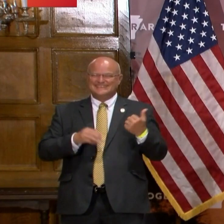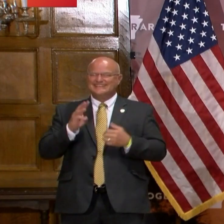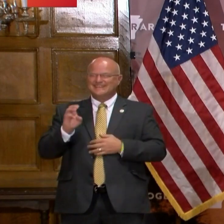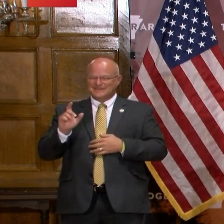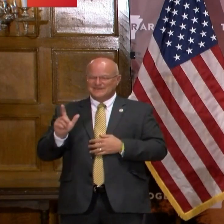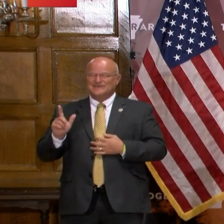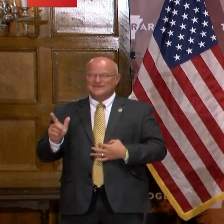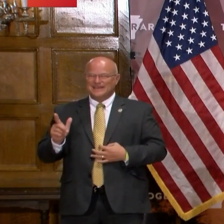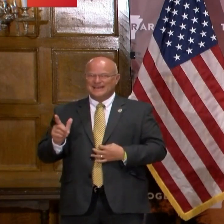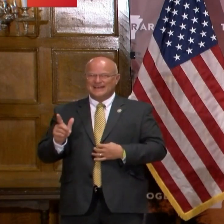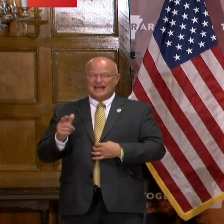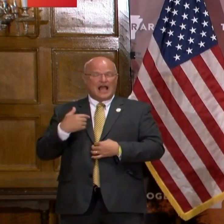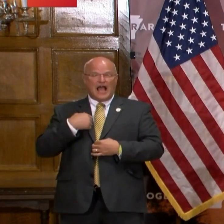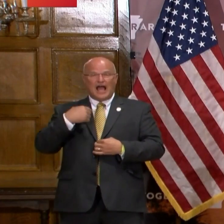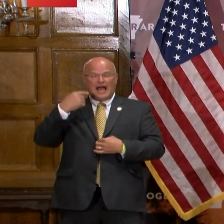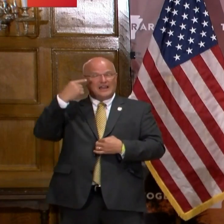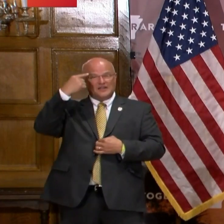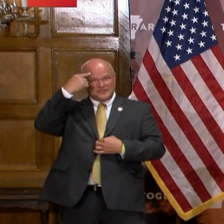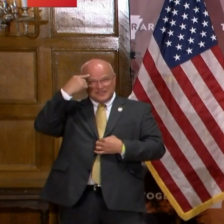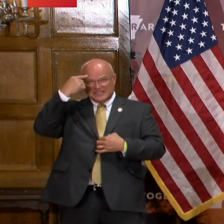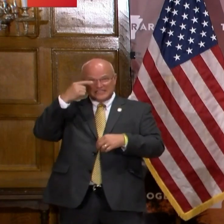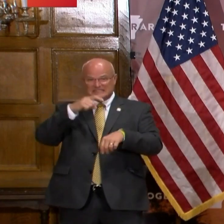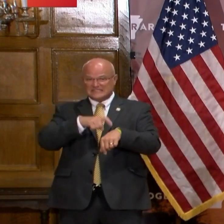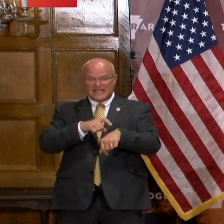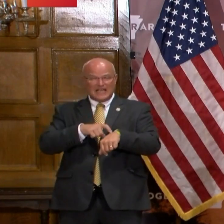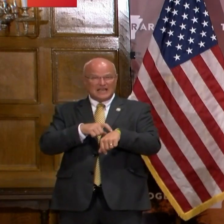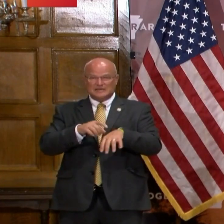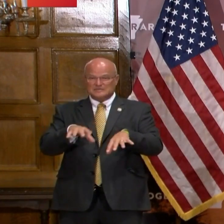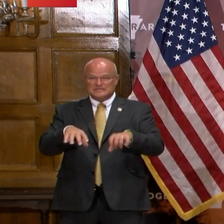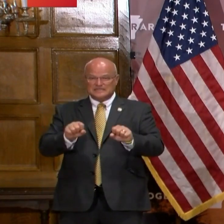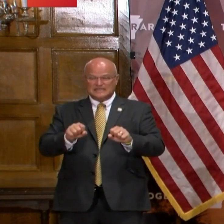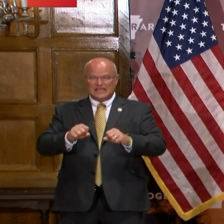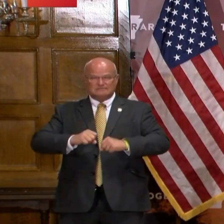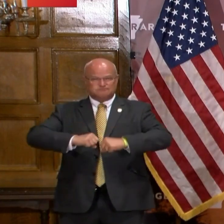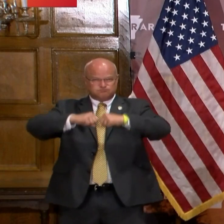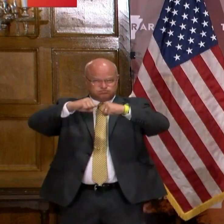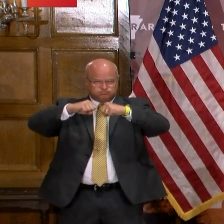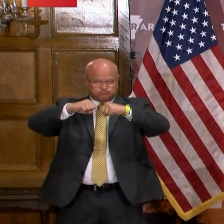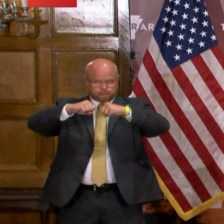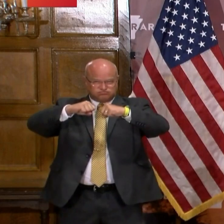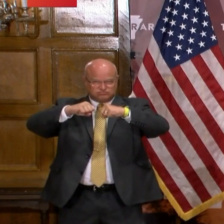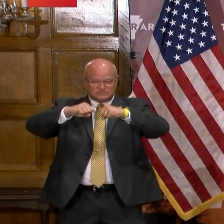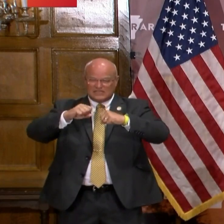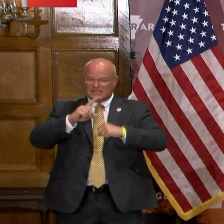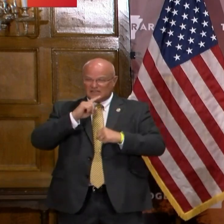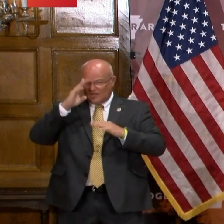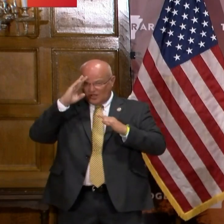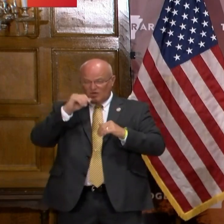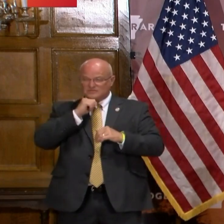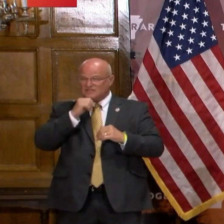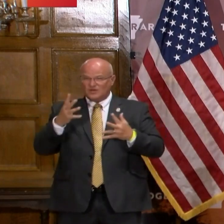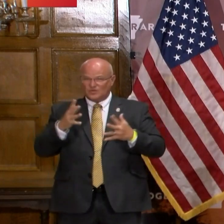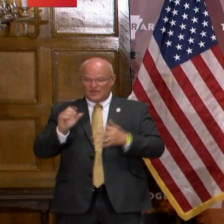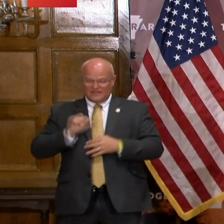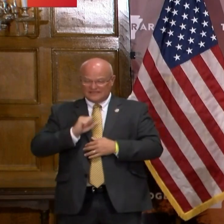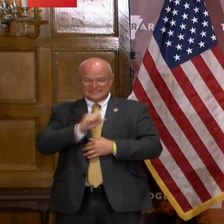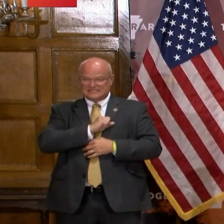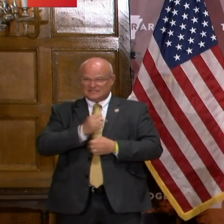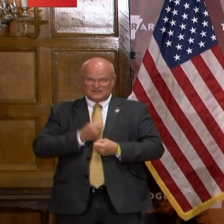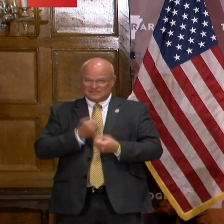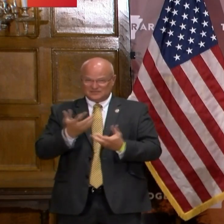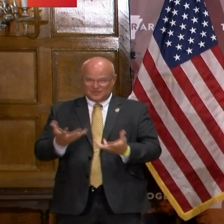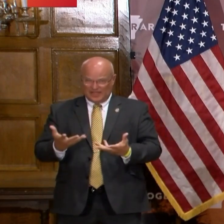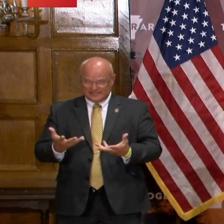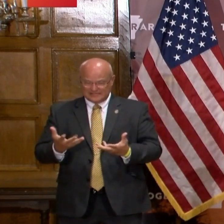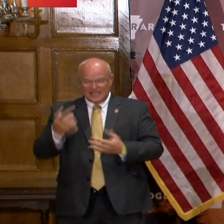Well, I don't think it's the time to take up arms, and I certainly hope that's not what the senator